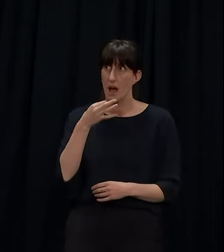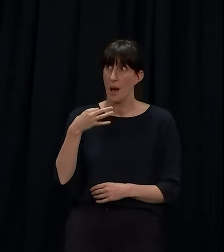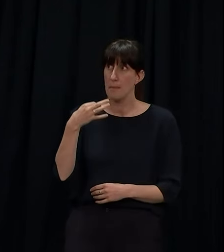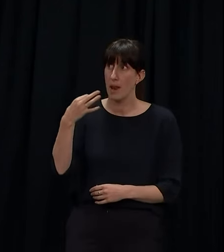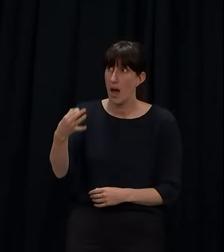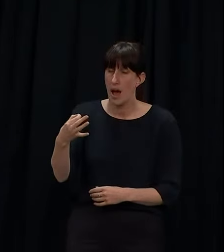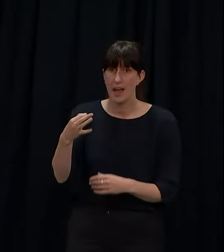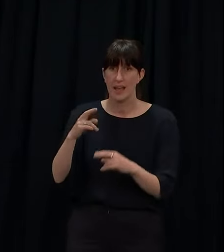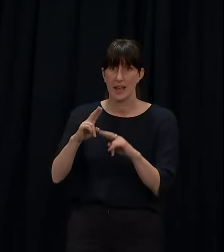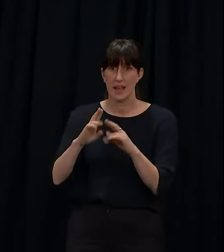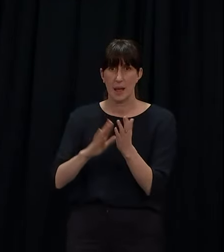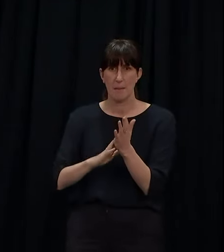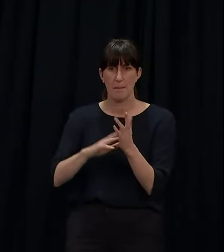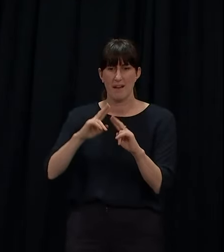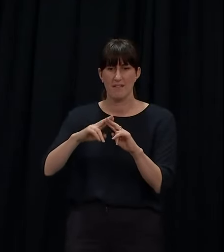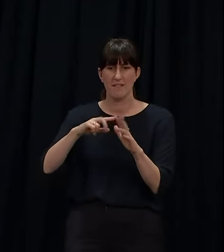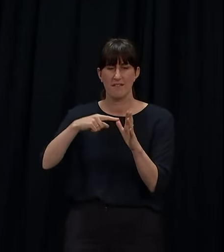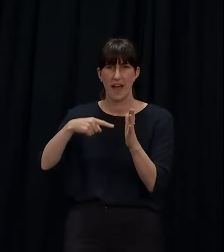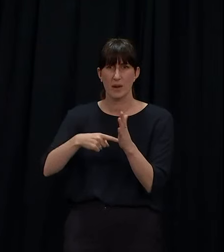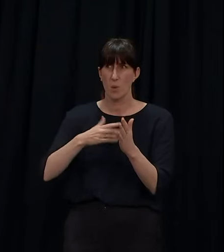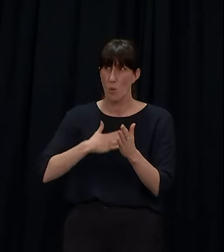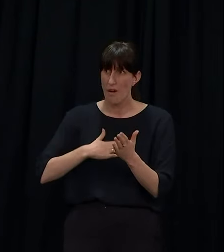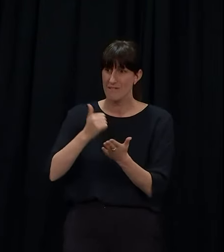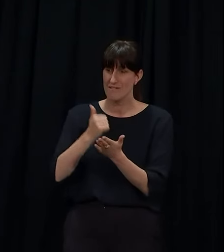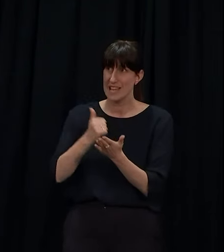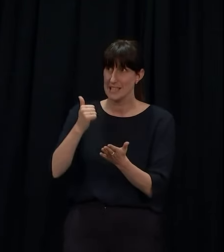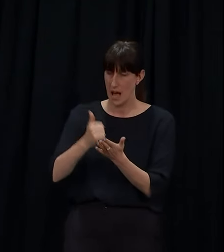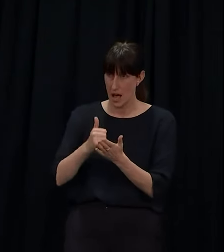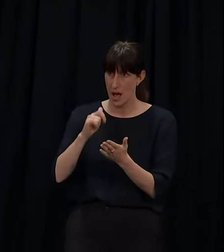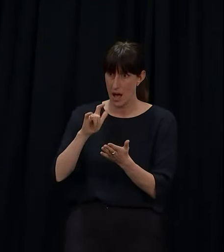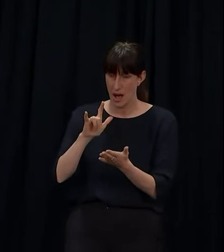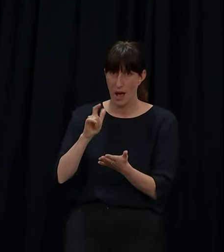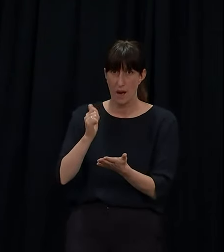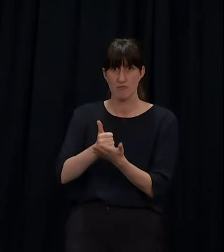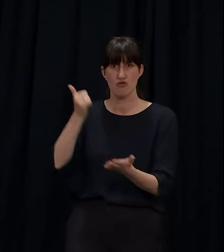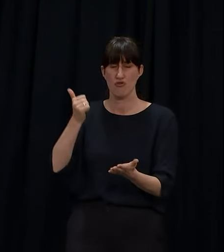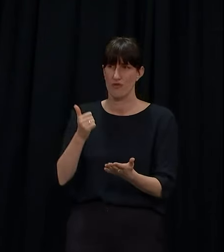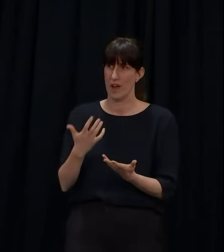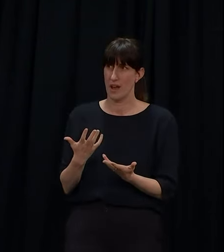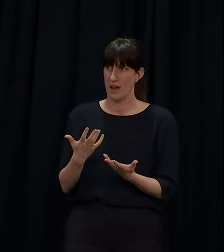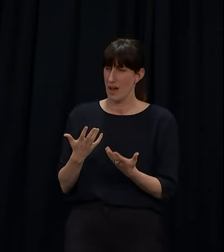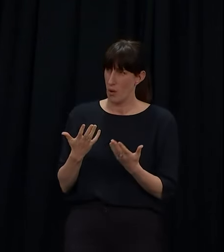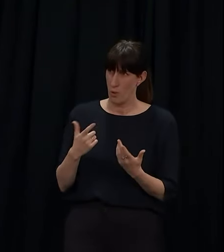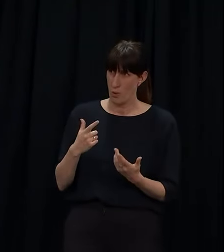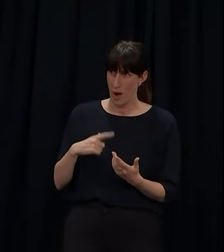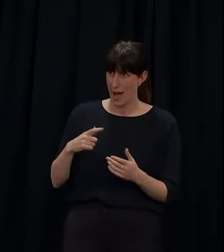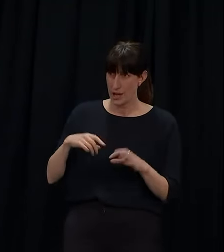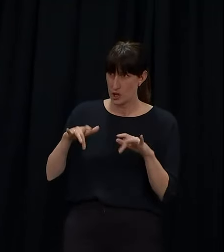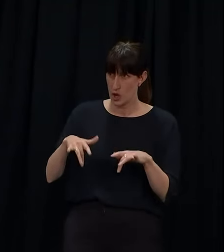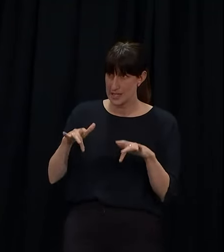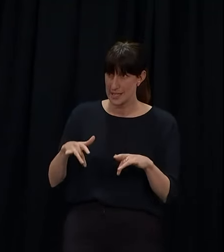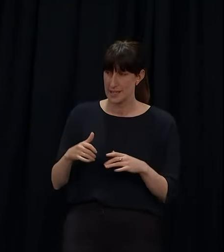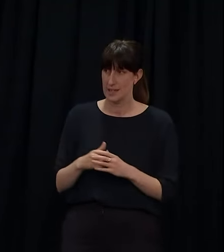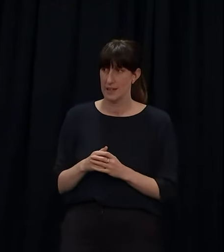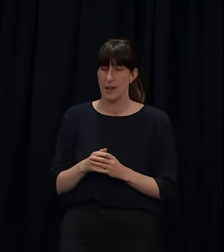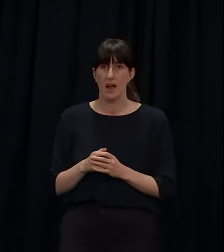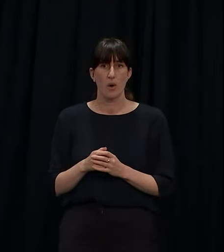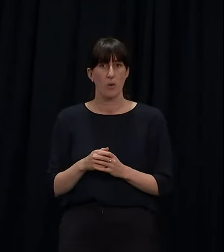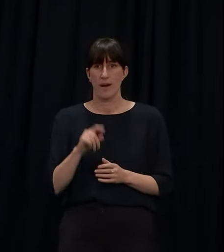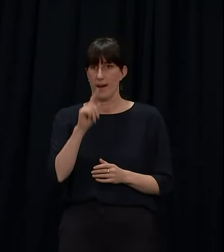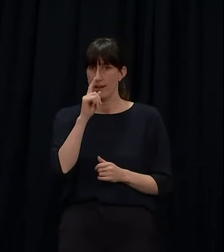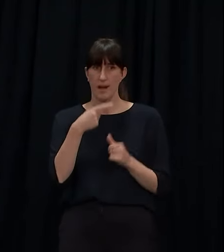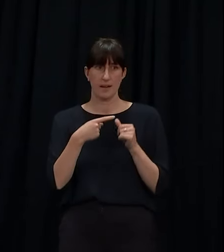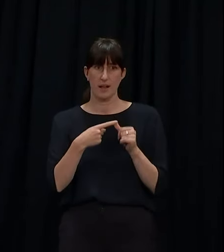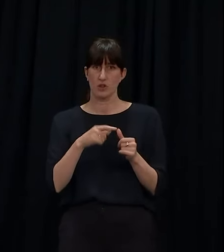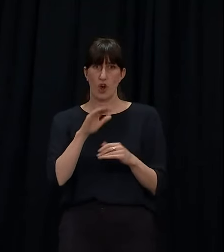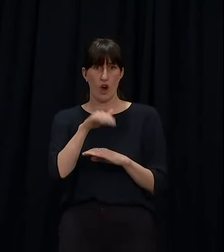anything back yet. Why have these visas not been approved? Well, the first thing is I simply can't speak to whether or not they did or didn't. We